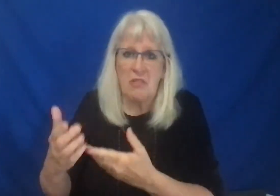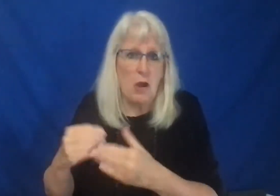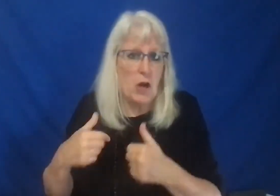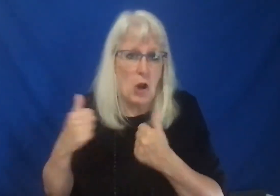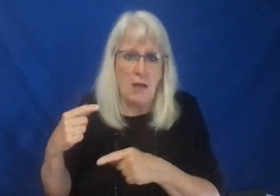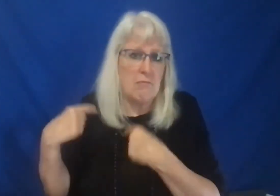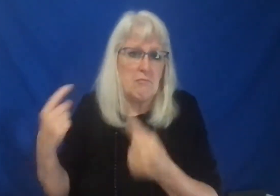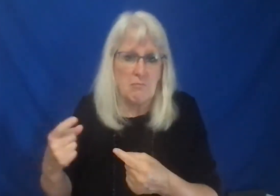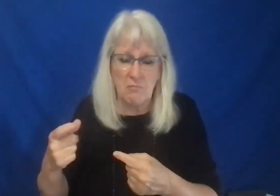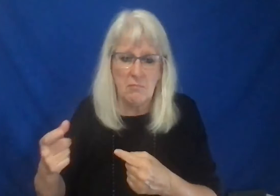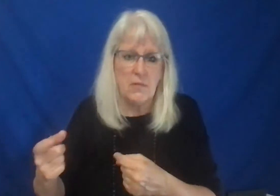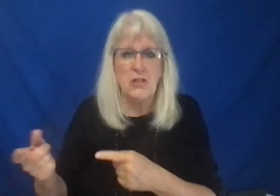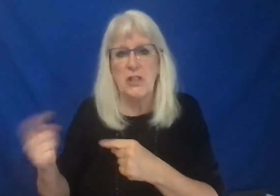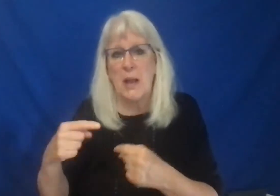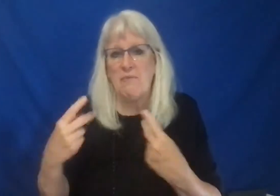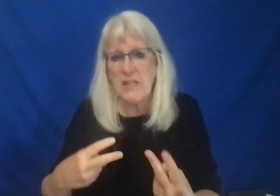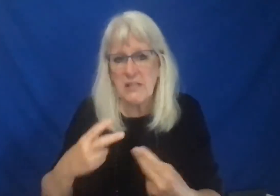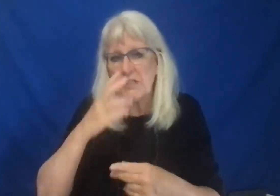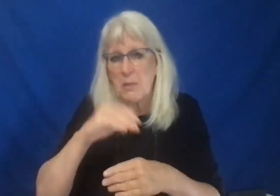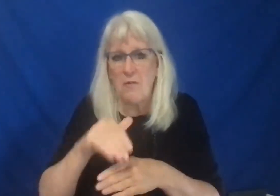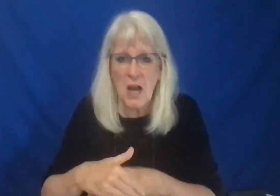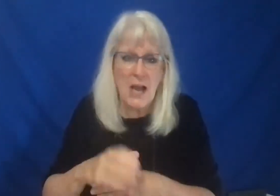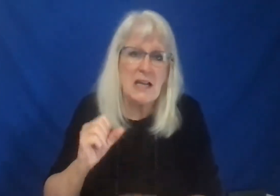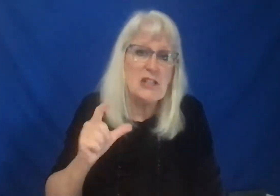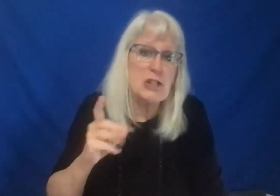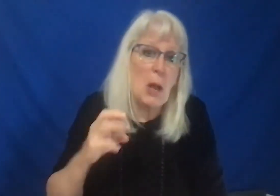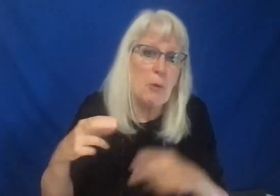came over, she spent the night, we had slumber parties, we had tea parties.